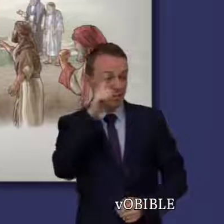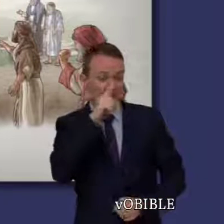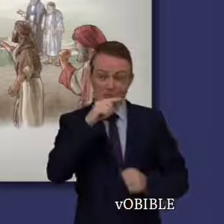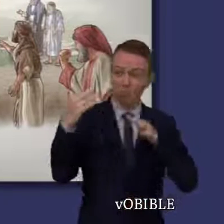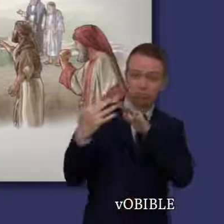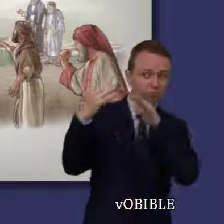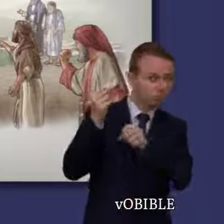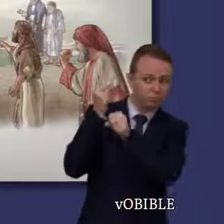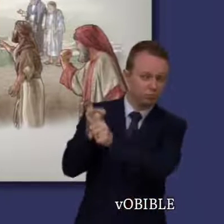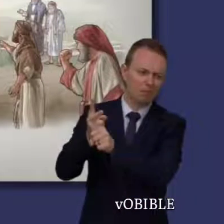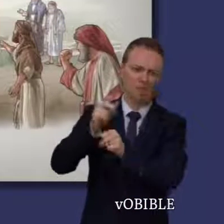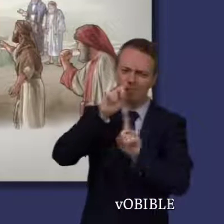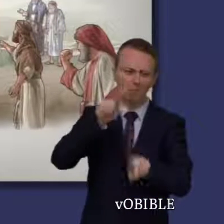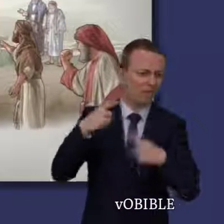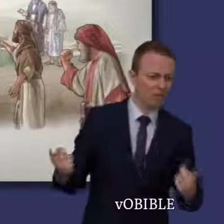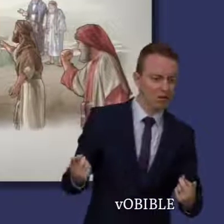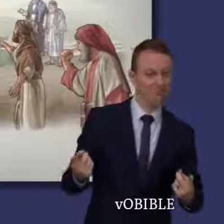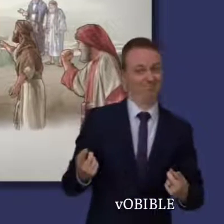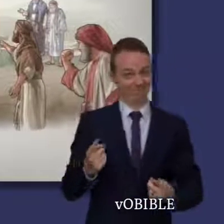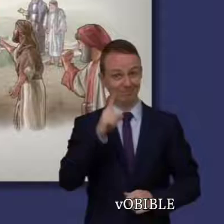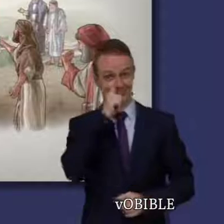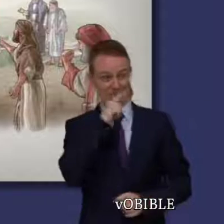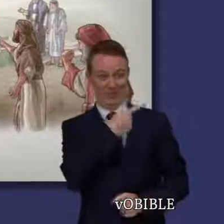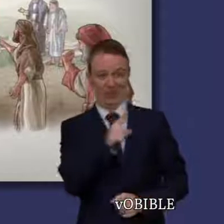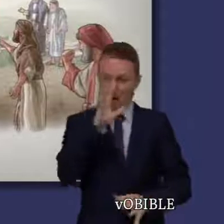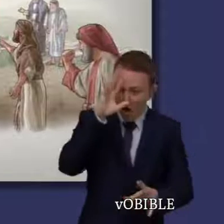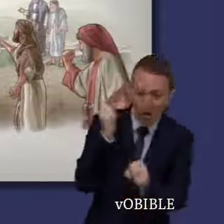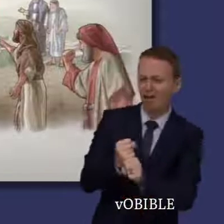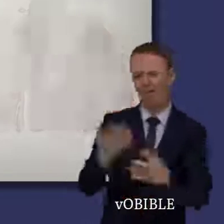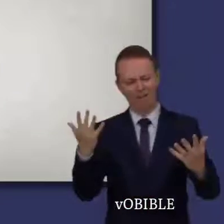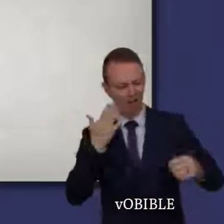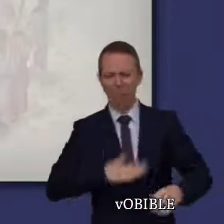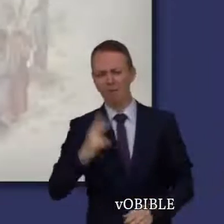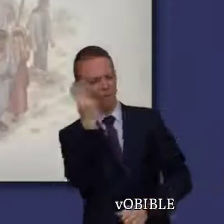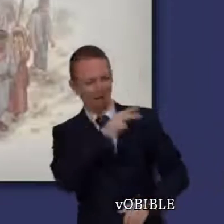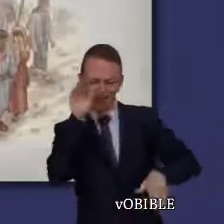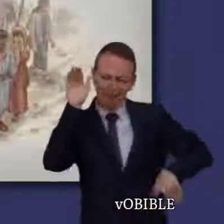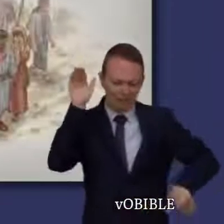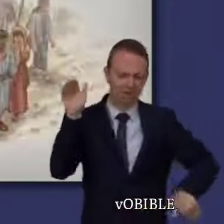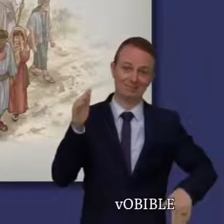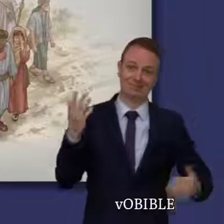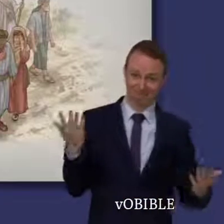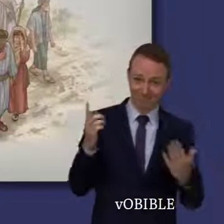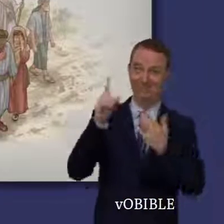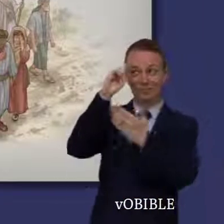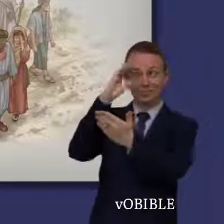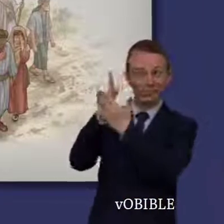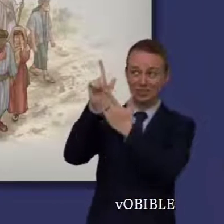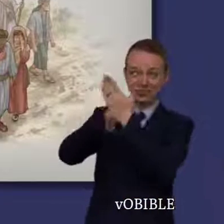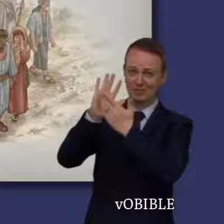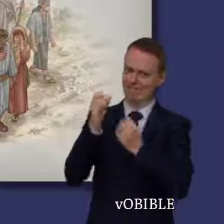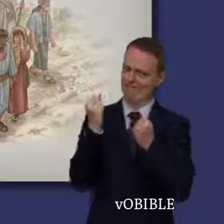report, and the people want to return to Egypt. For this gross lack of faith, the Israelites must wander